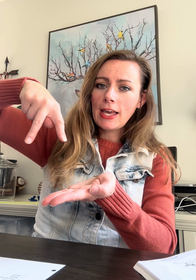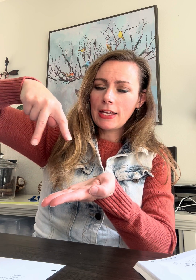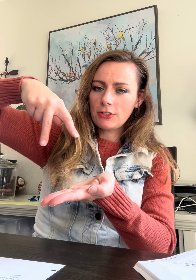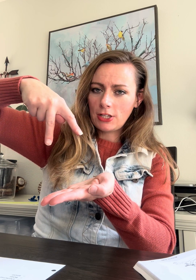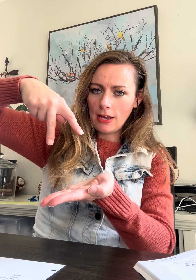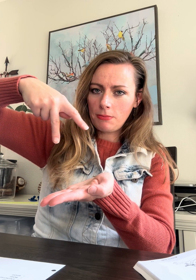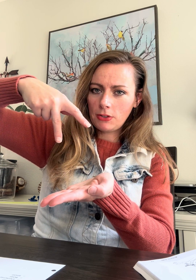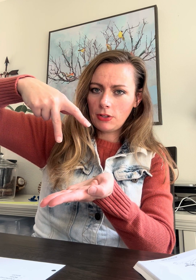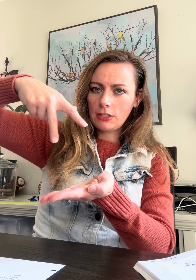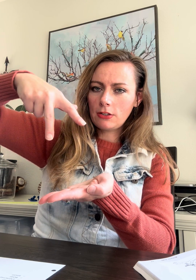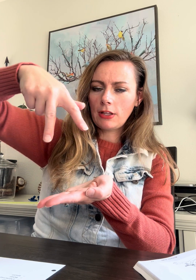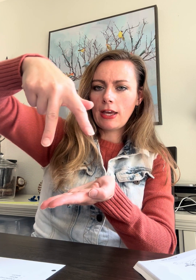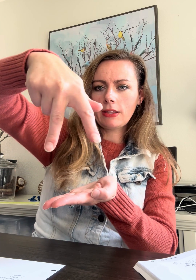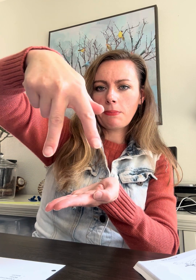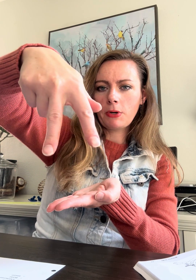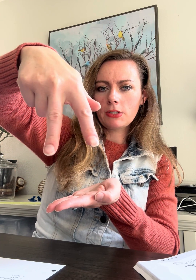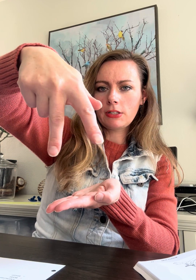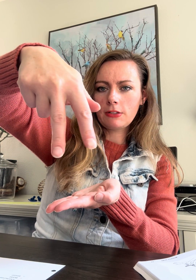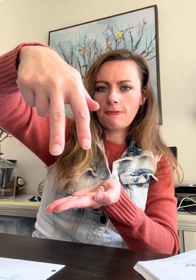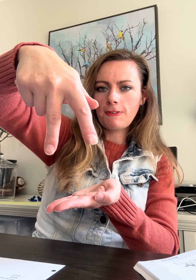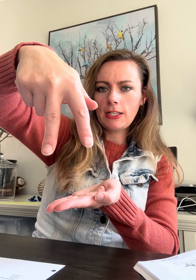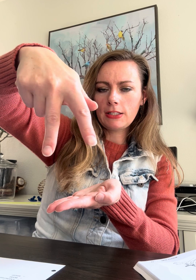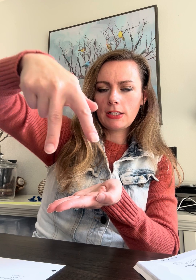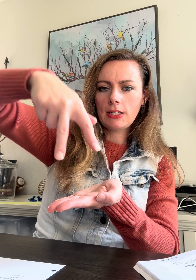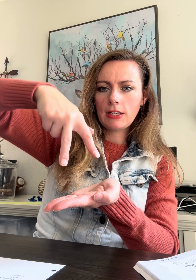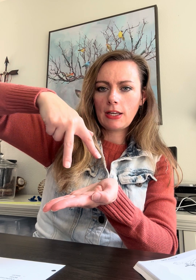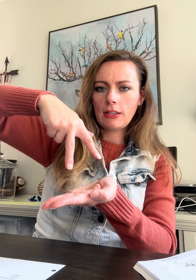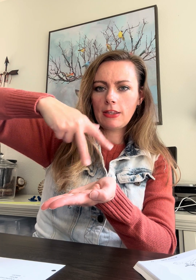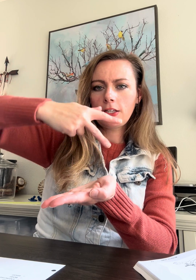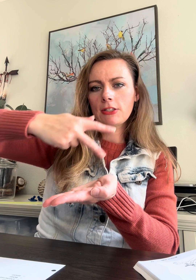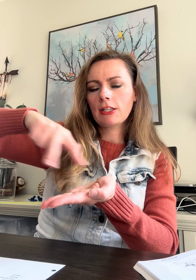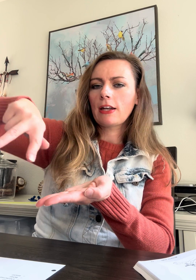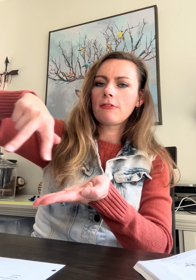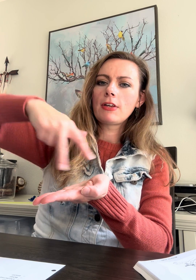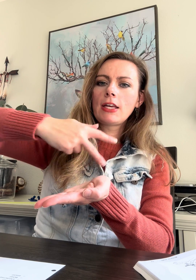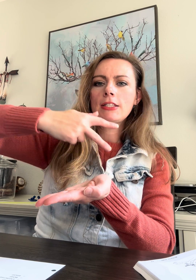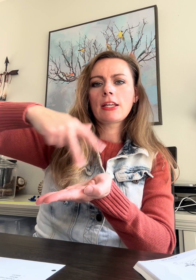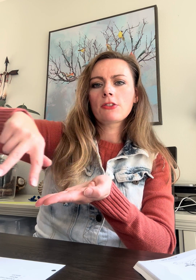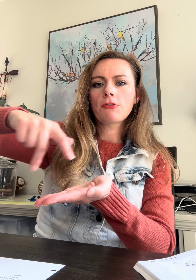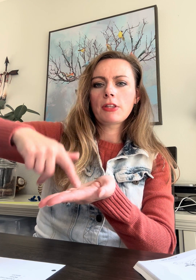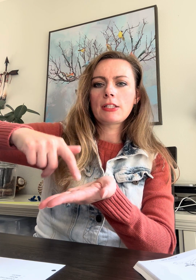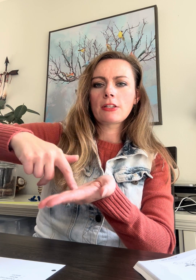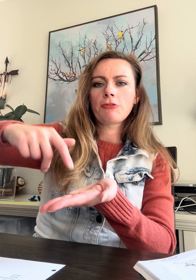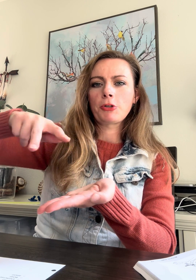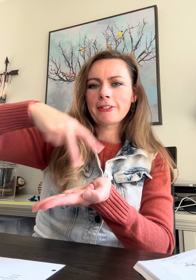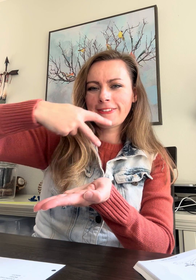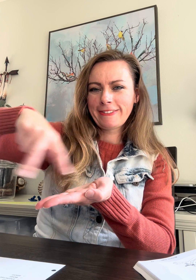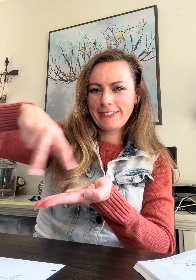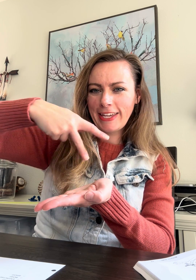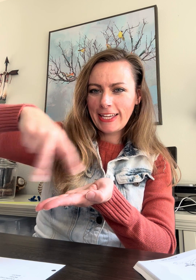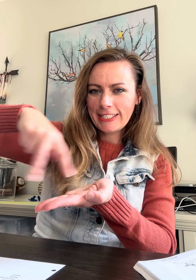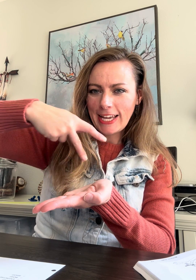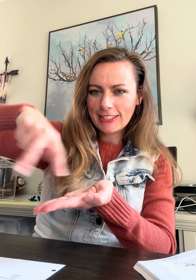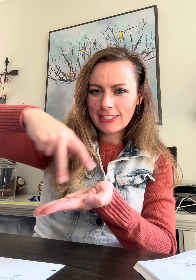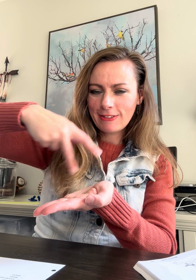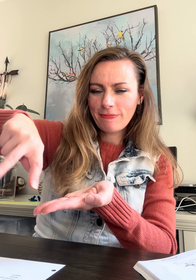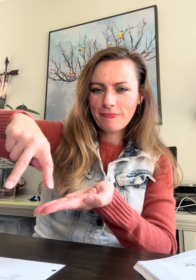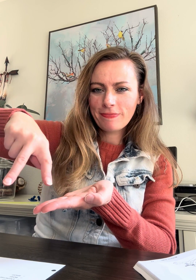hand shape. So these are like the person's feet, and then they just kind of dance over the dance floor. Dance.